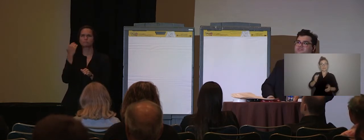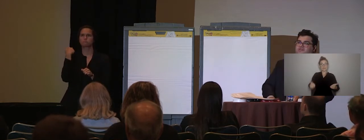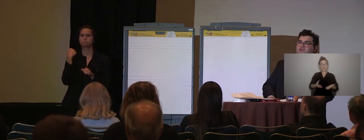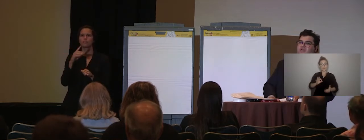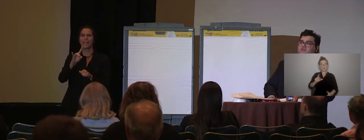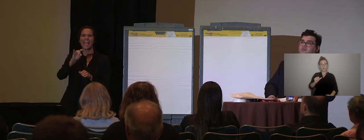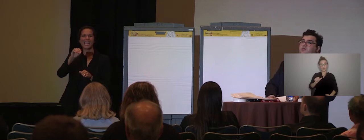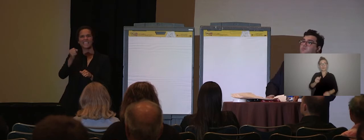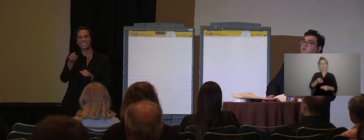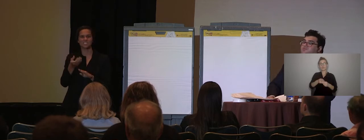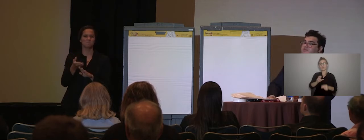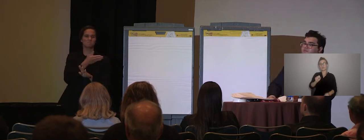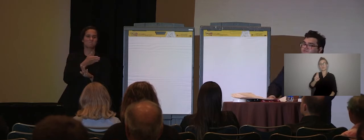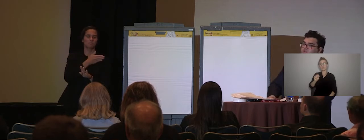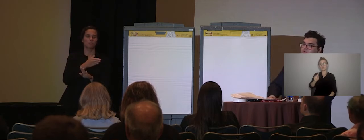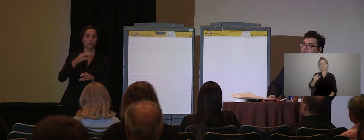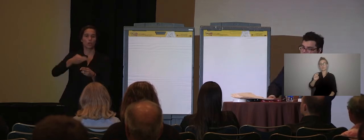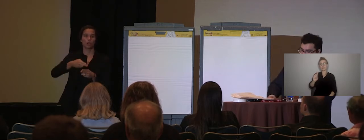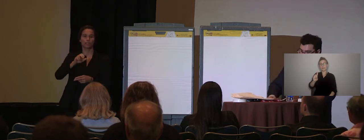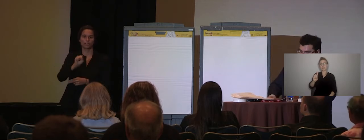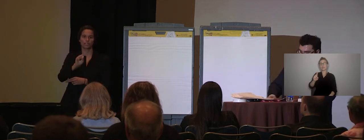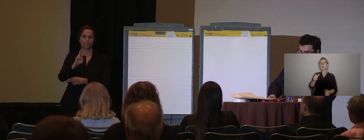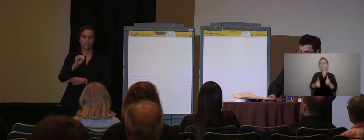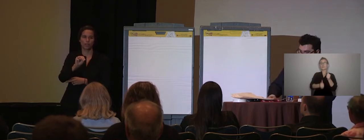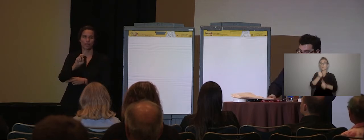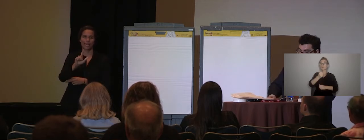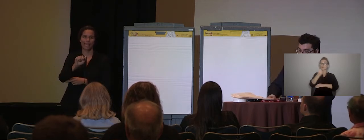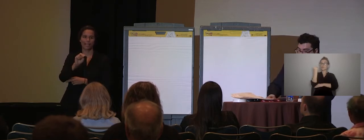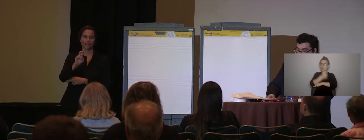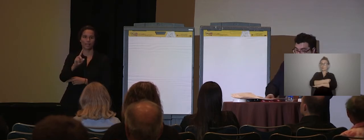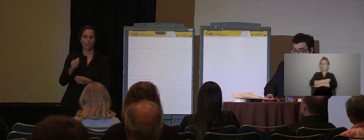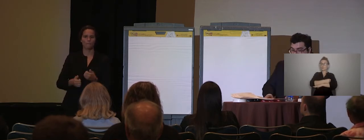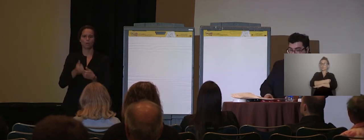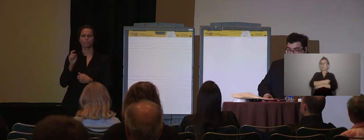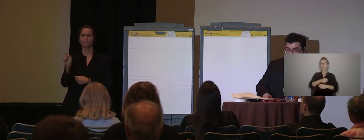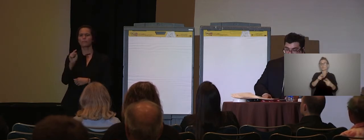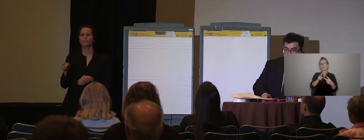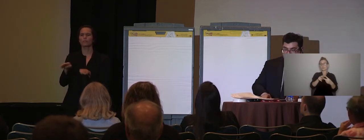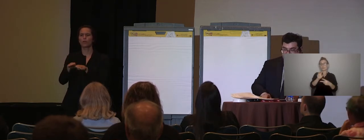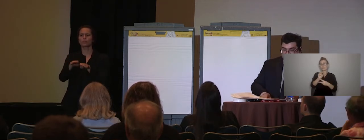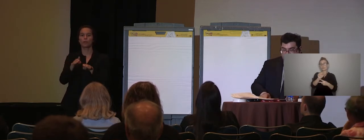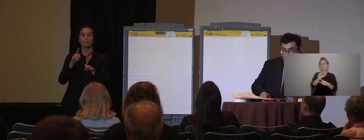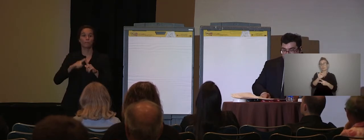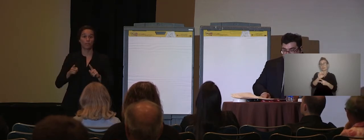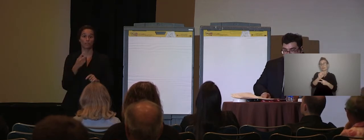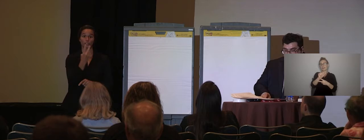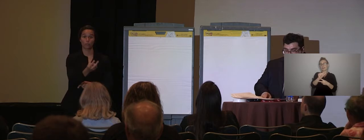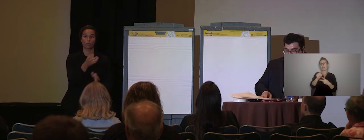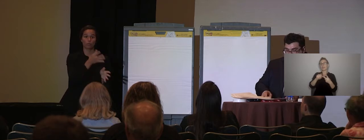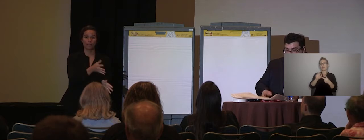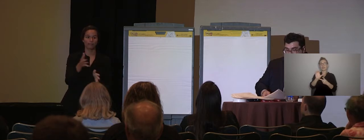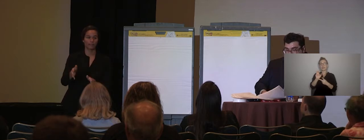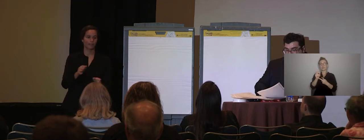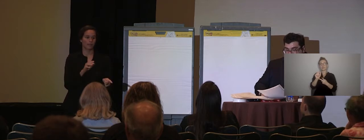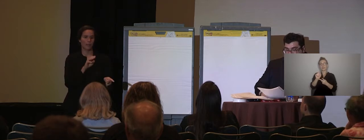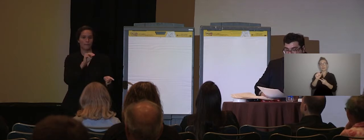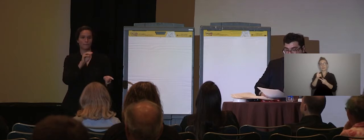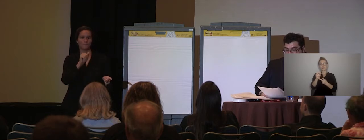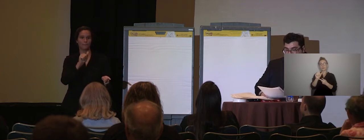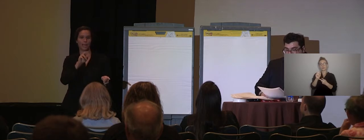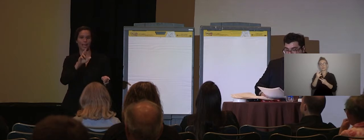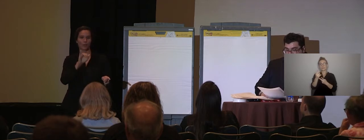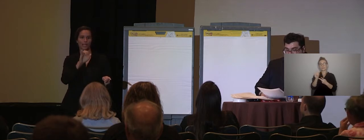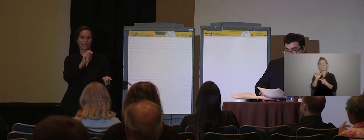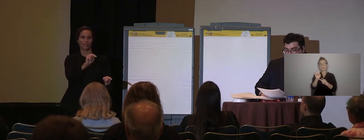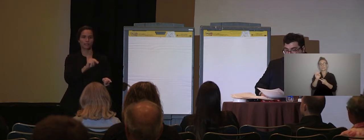called Sunland. Most of them have closed, but there are two remaining in Marianna and Chattahoochee. These places